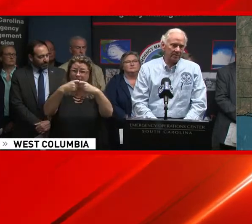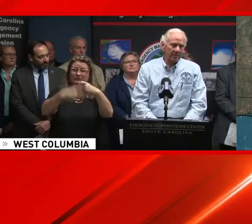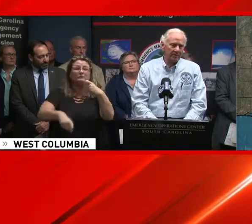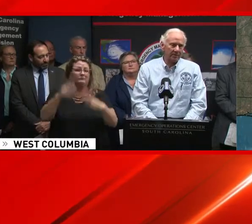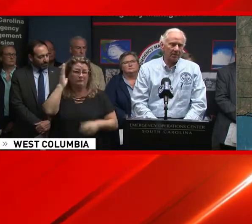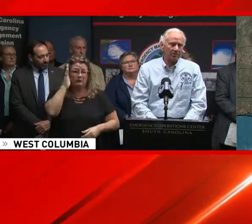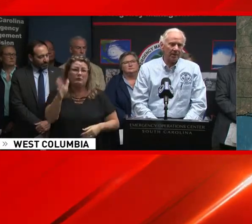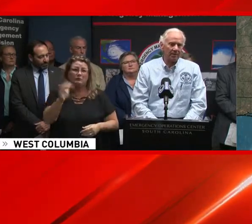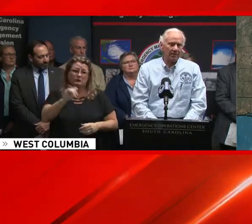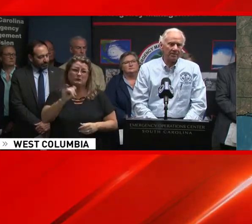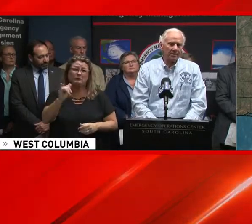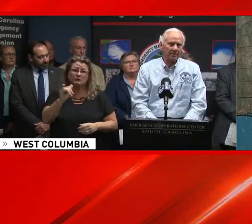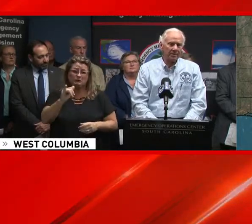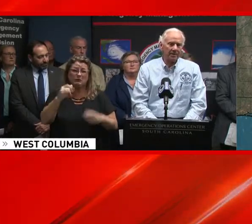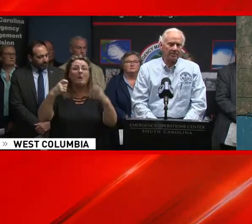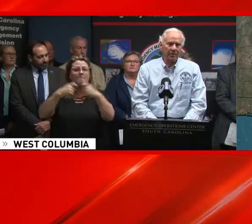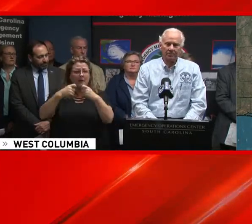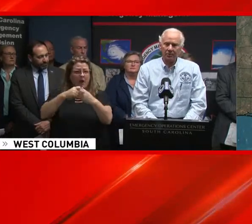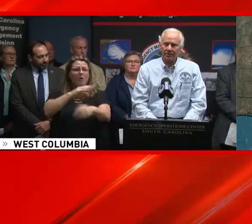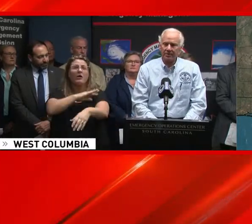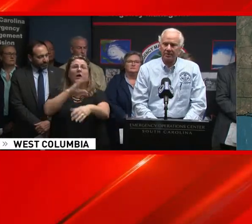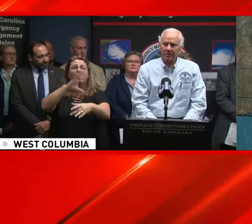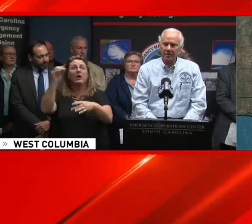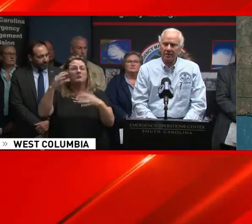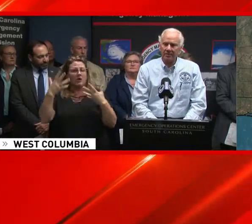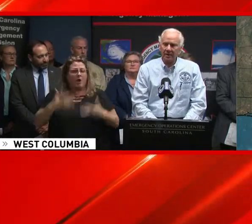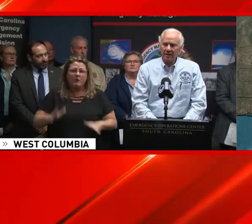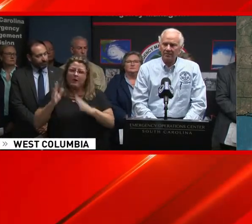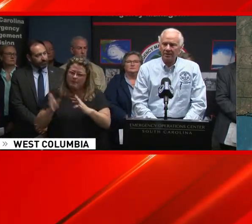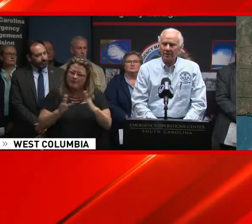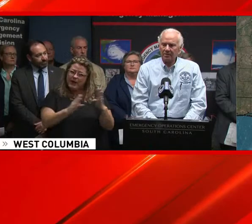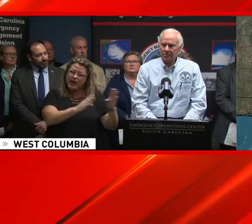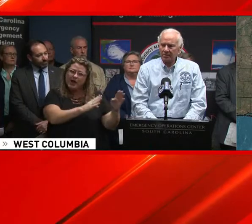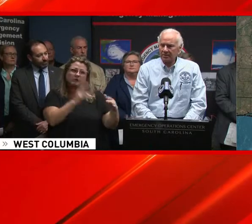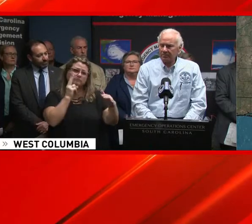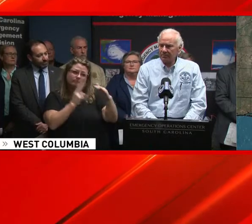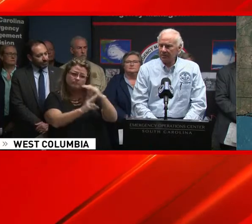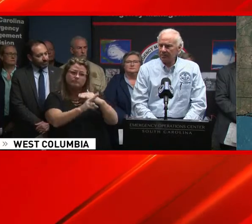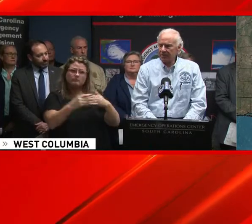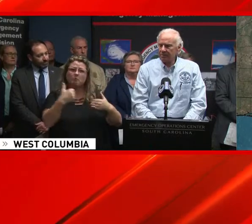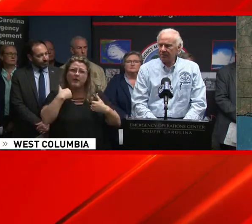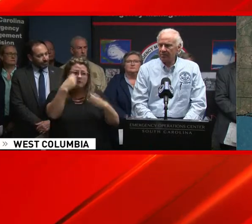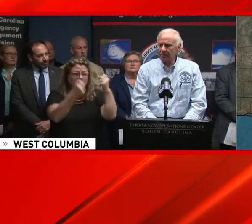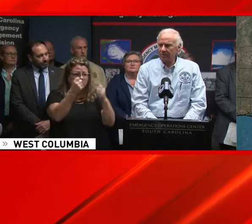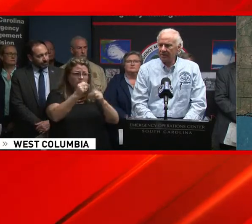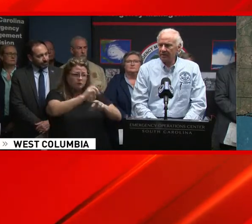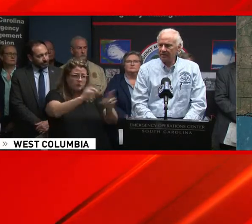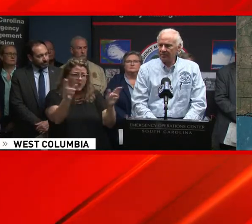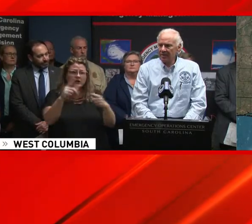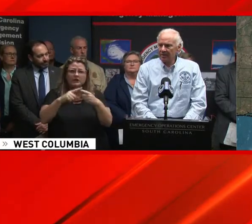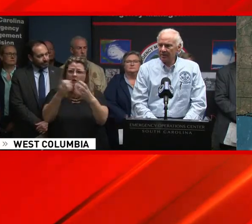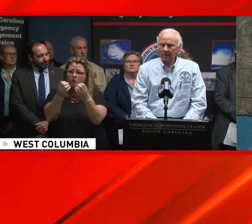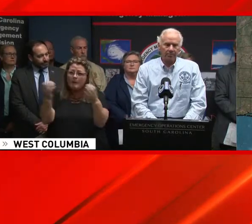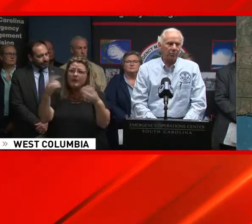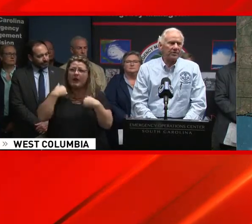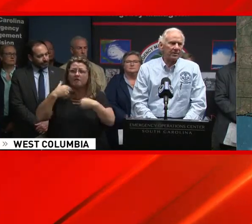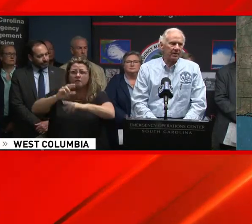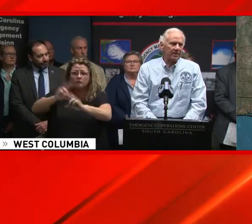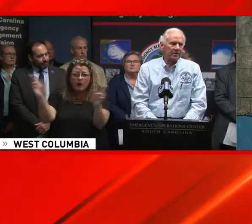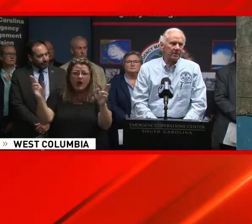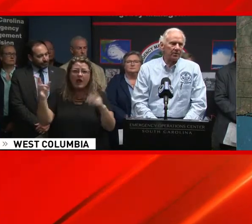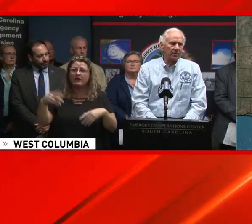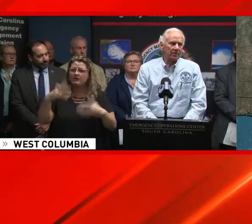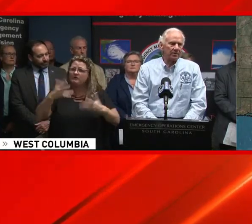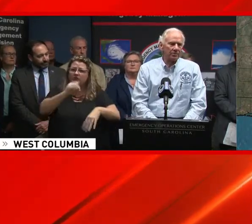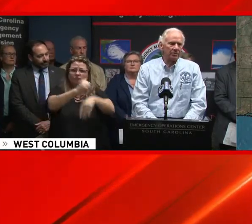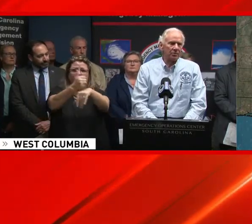down. All the power companies are making preparations. They already have vehicles and people and equipment out already